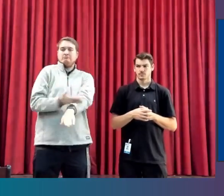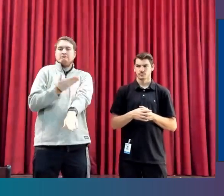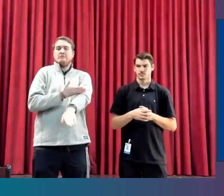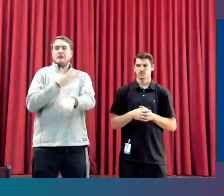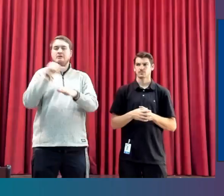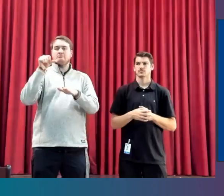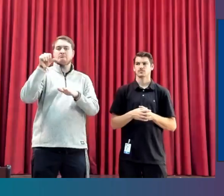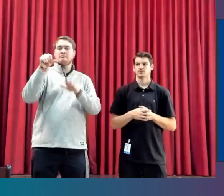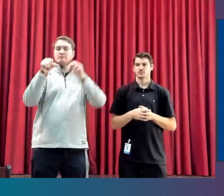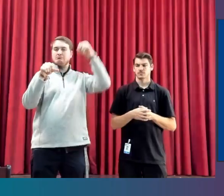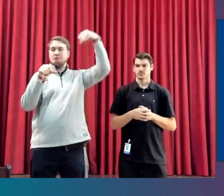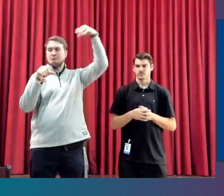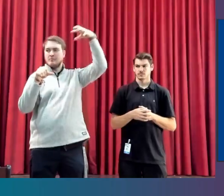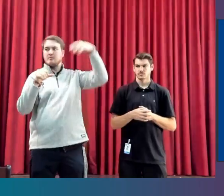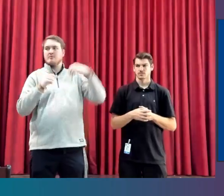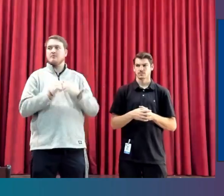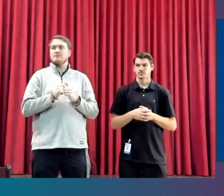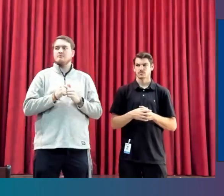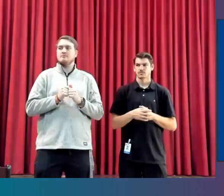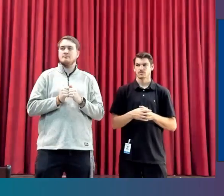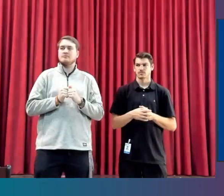that myself.